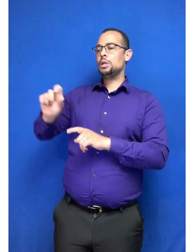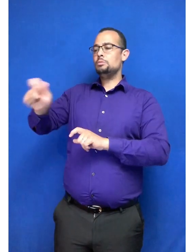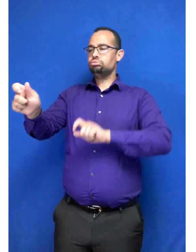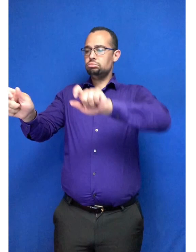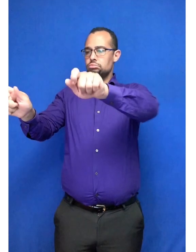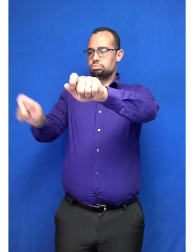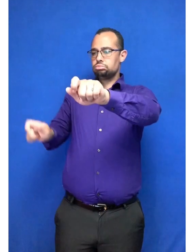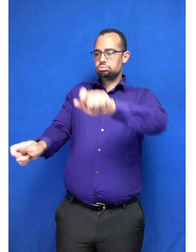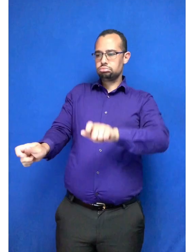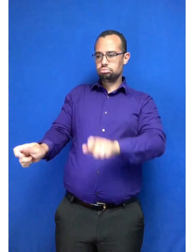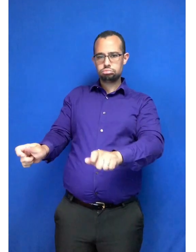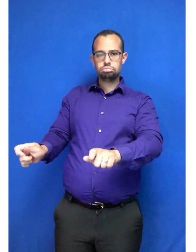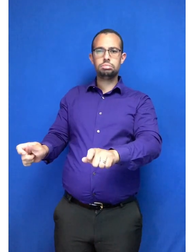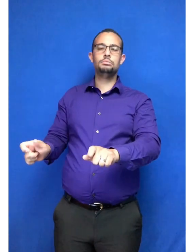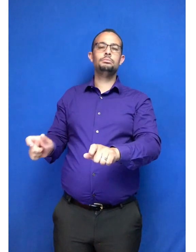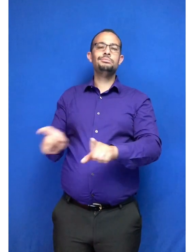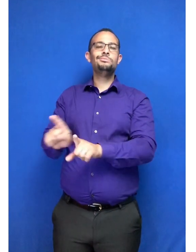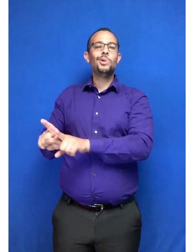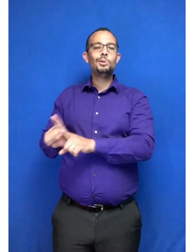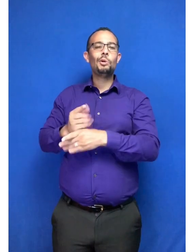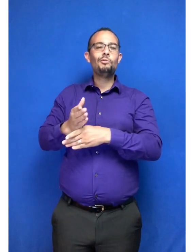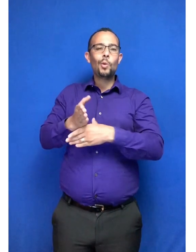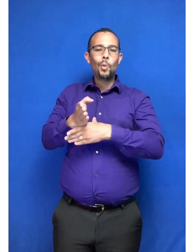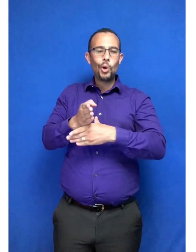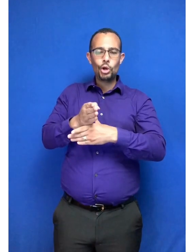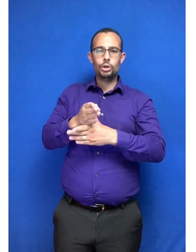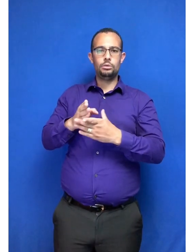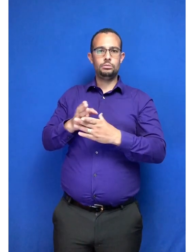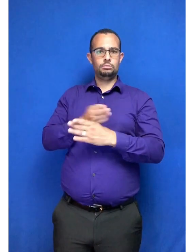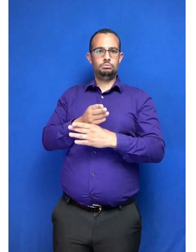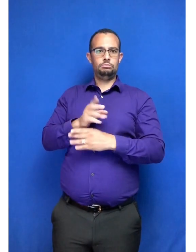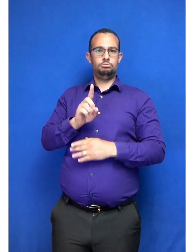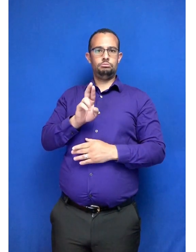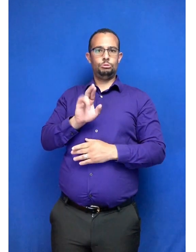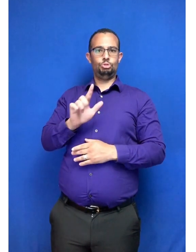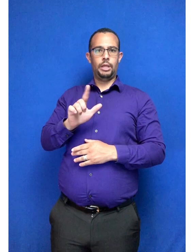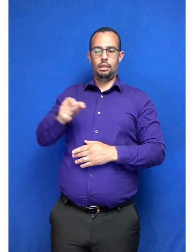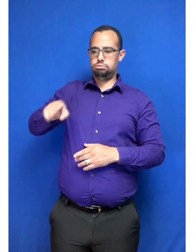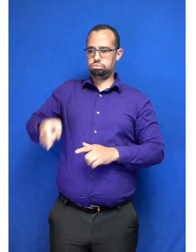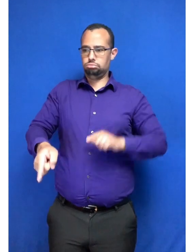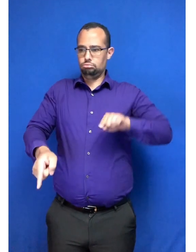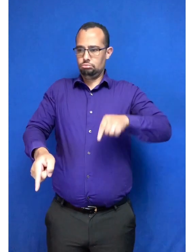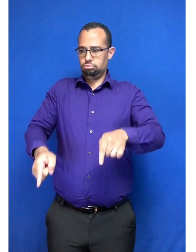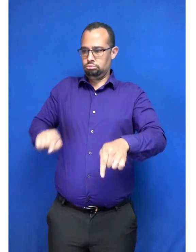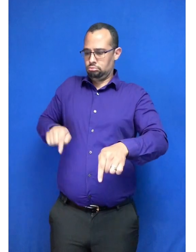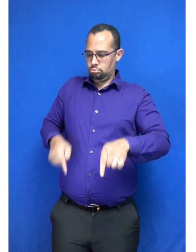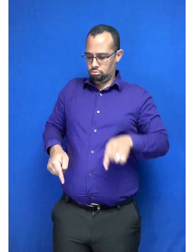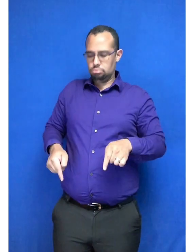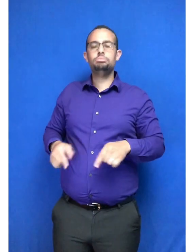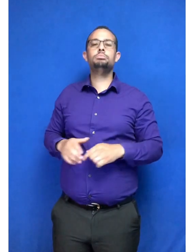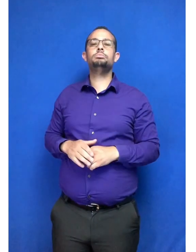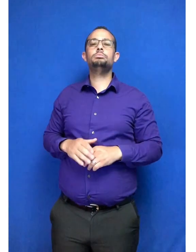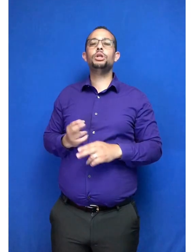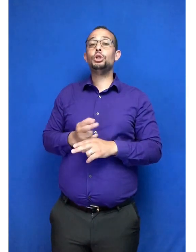Install head and foot bolts for extra protection to cover windows. Purchase tarp for your roof. You will